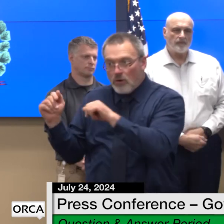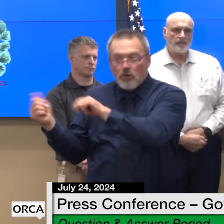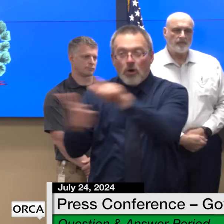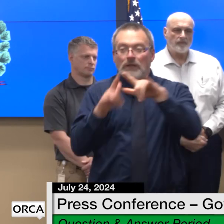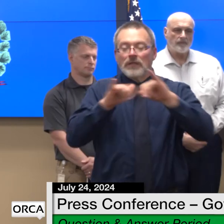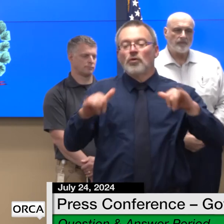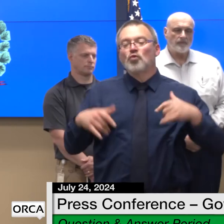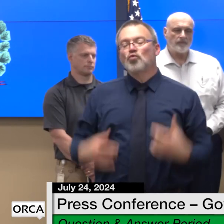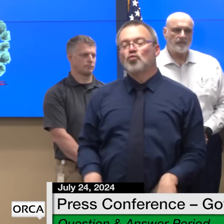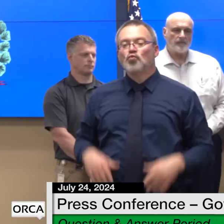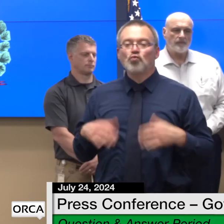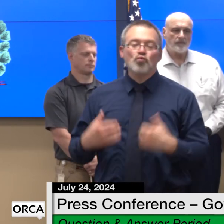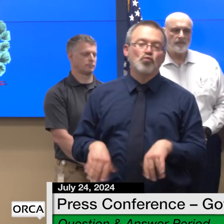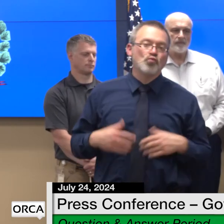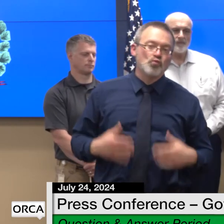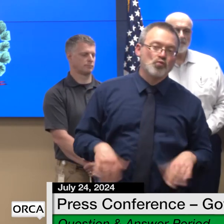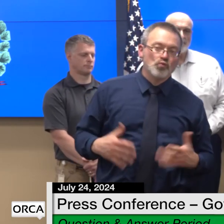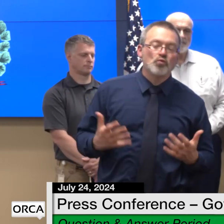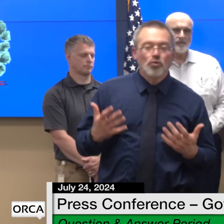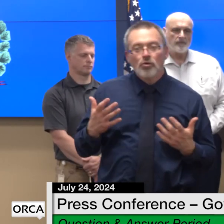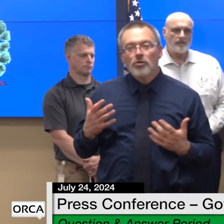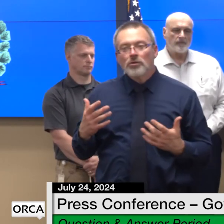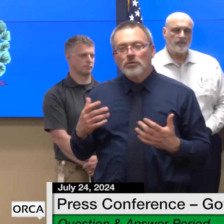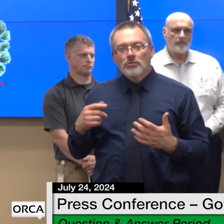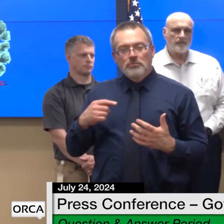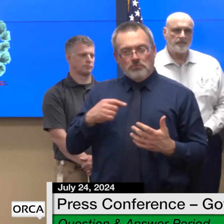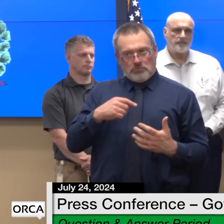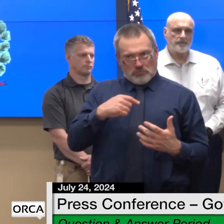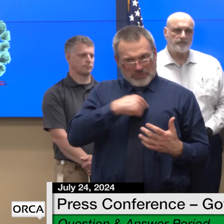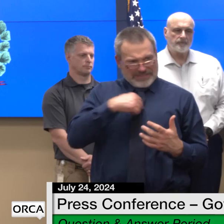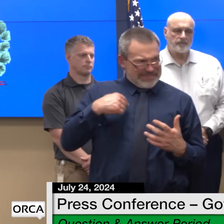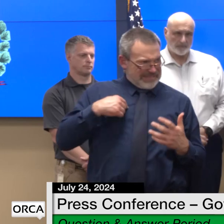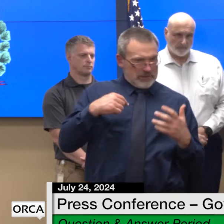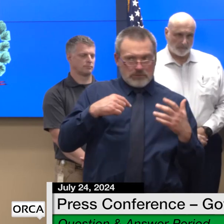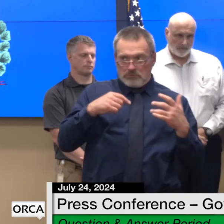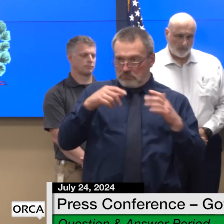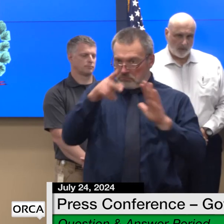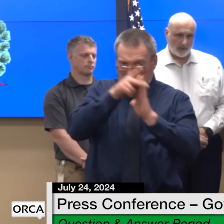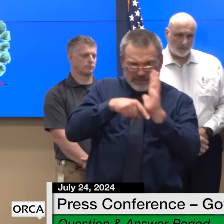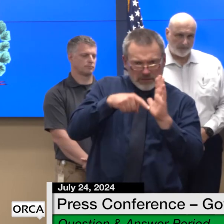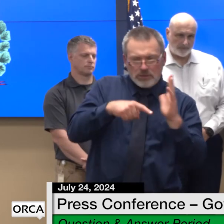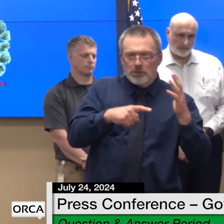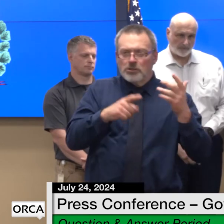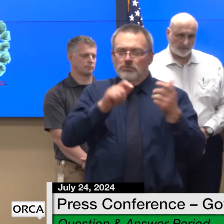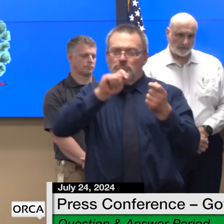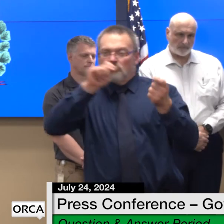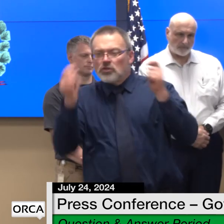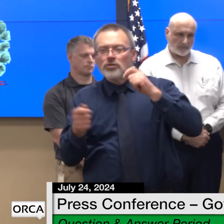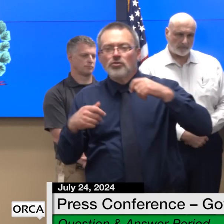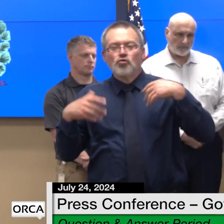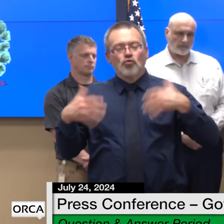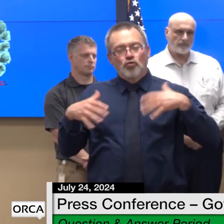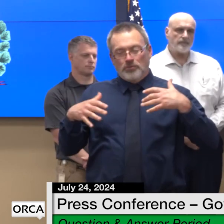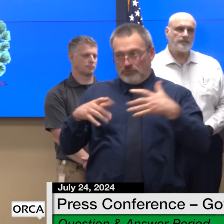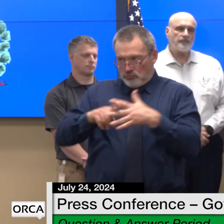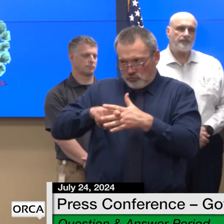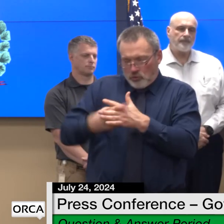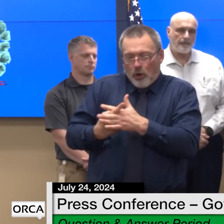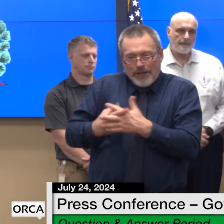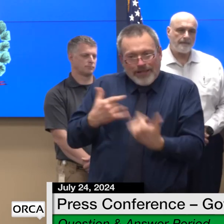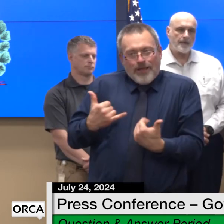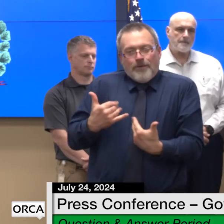big really consequential policy changes that are already in process, and hope there